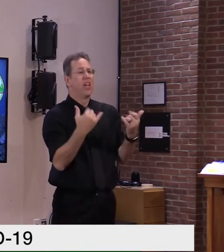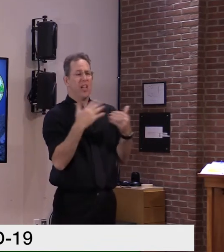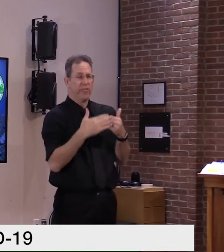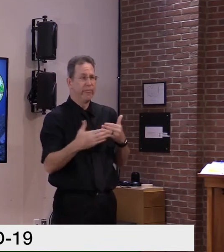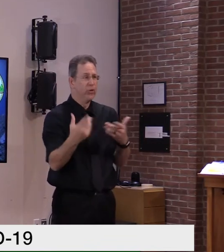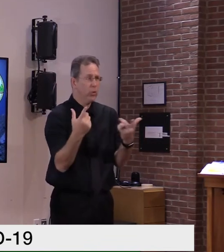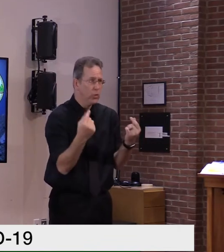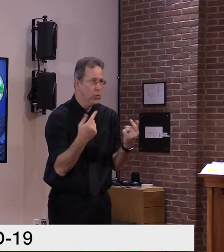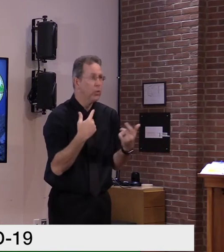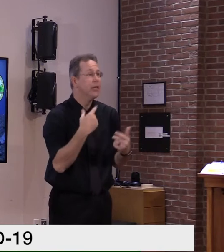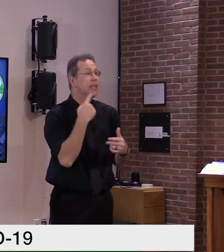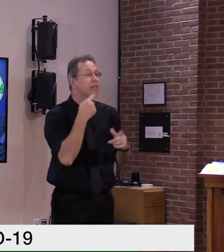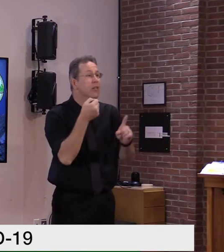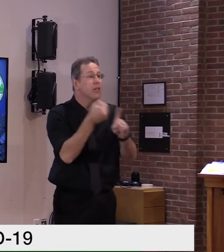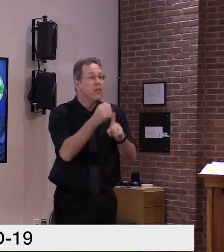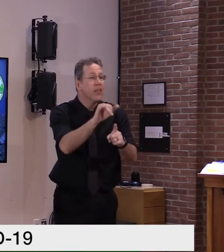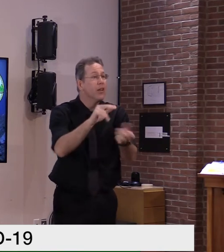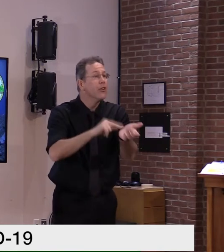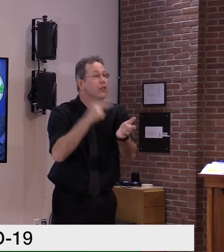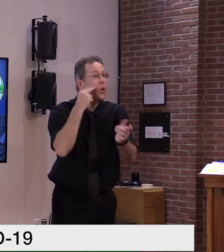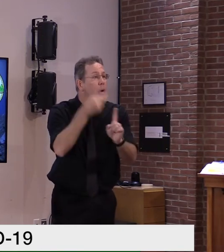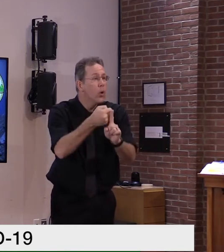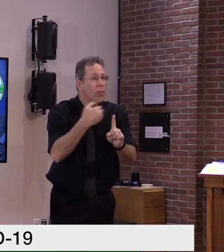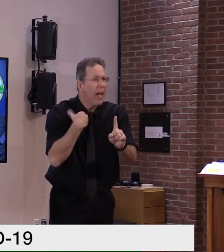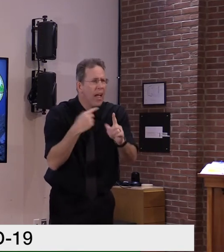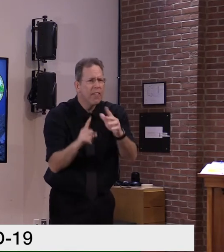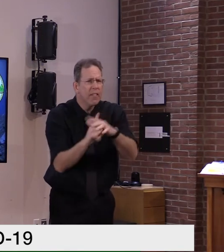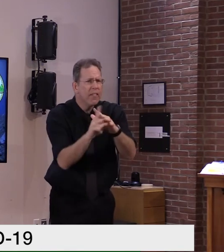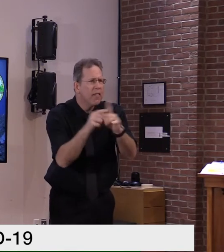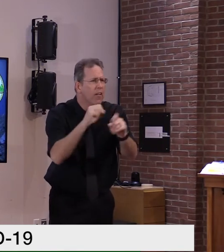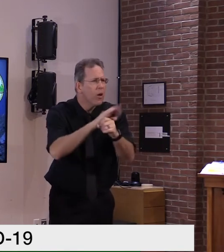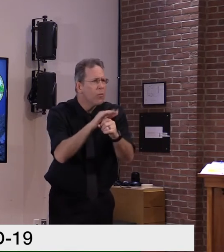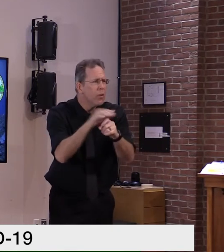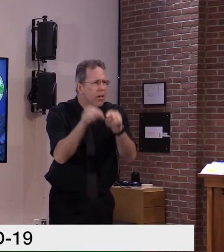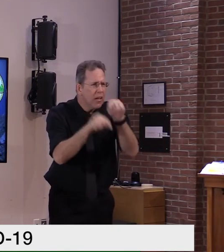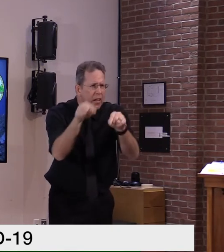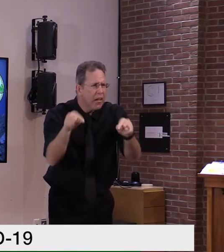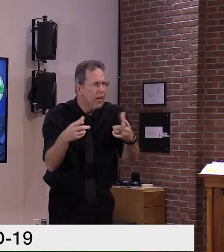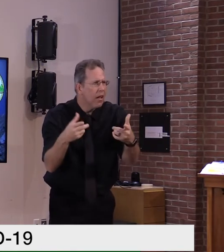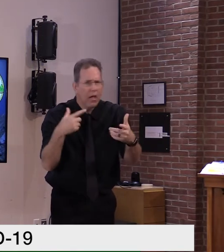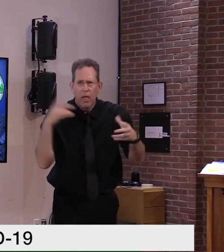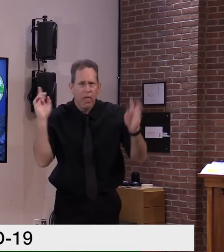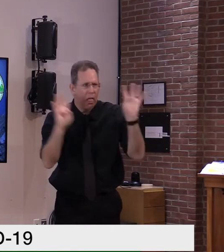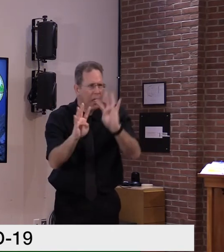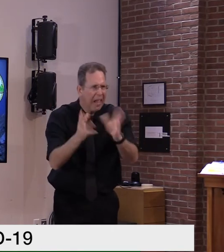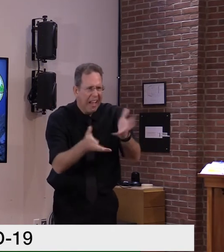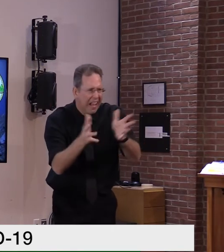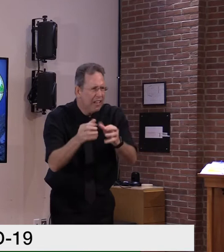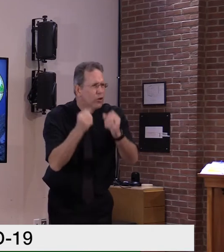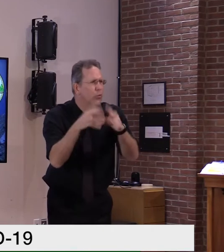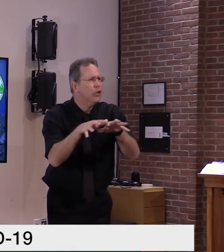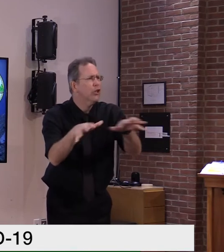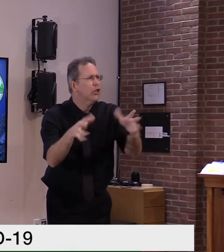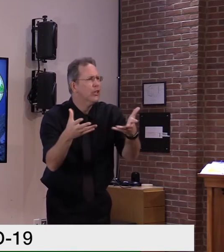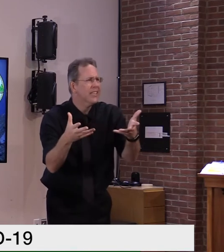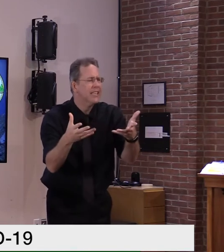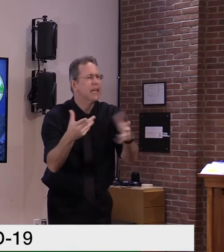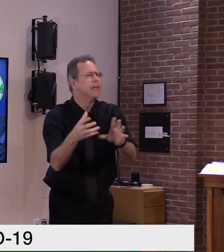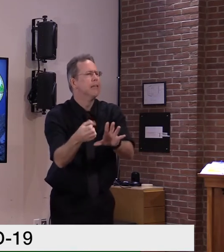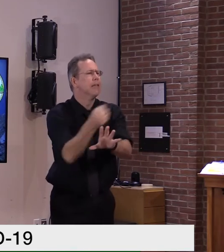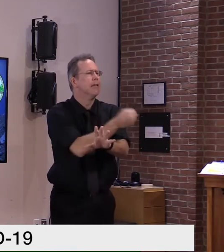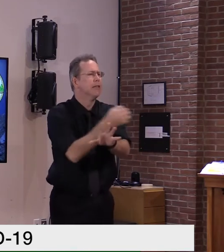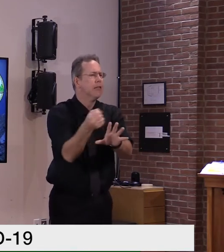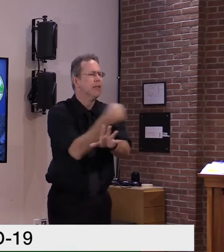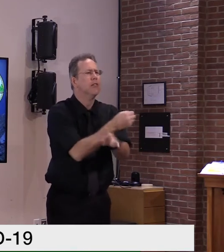take care of this individual, is move them to the hospital. So we have been moving patients to the hospital, particularly in